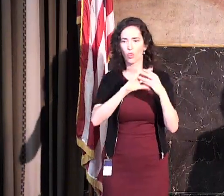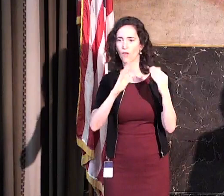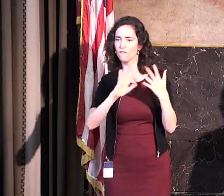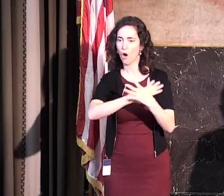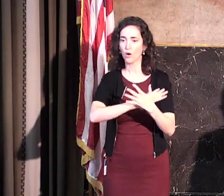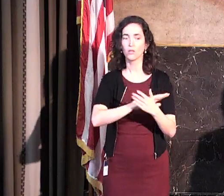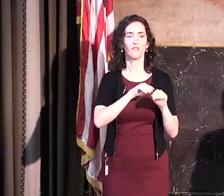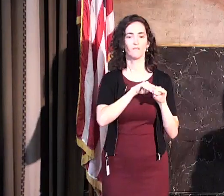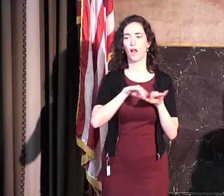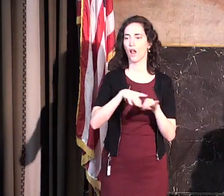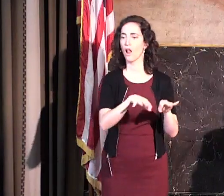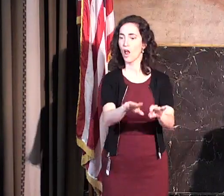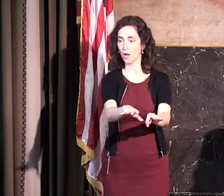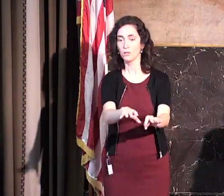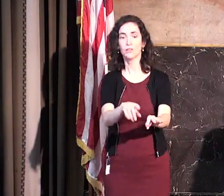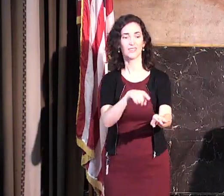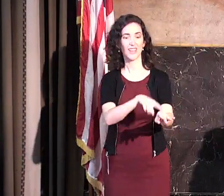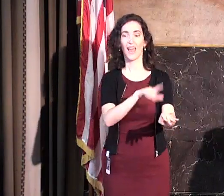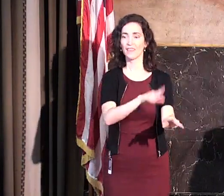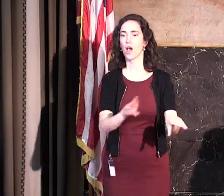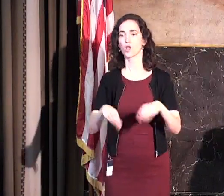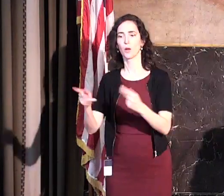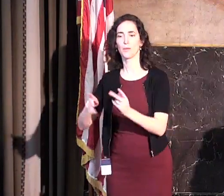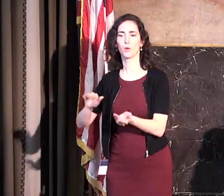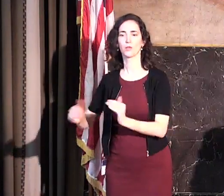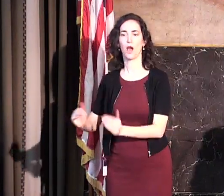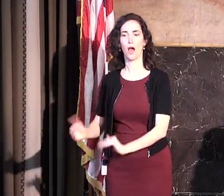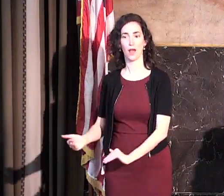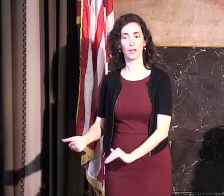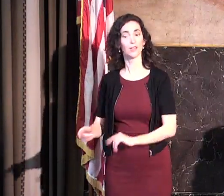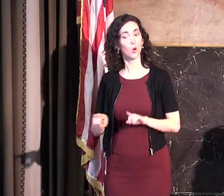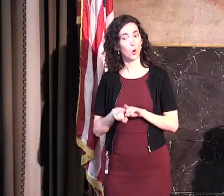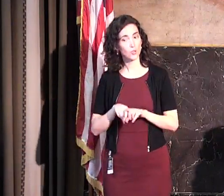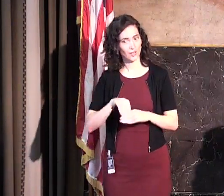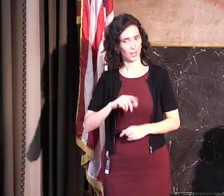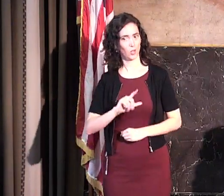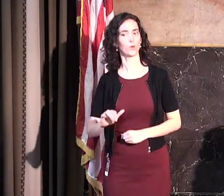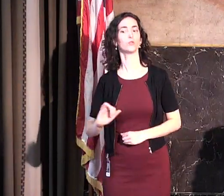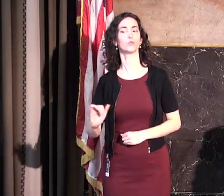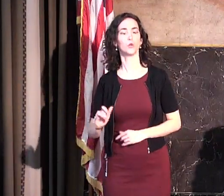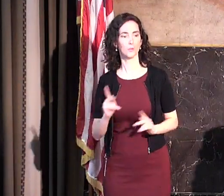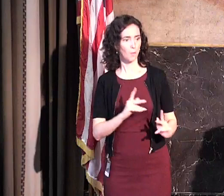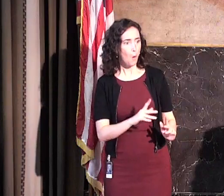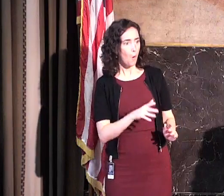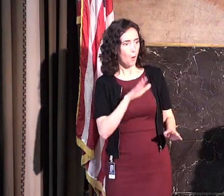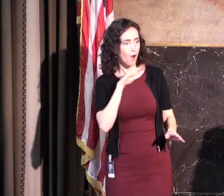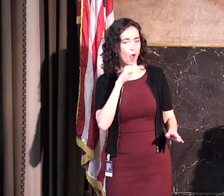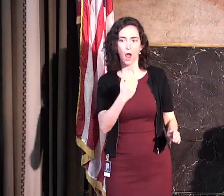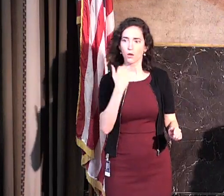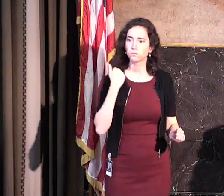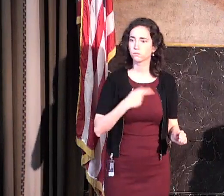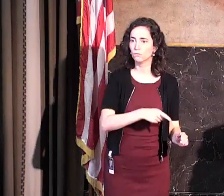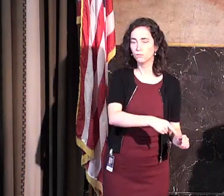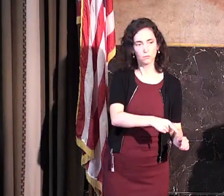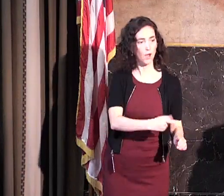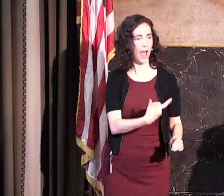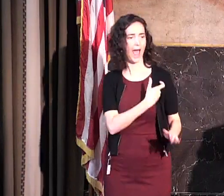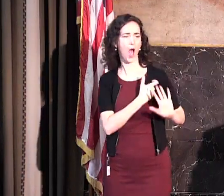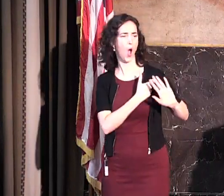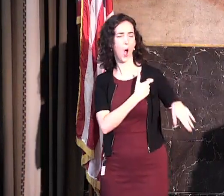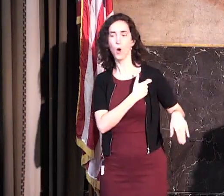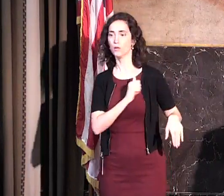it's costing lives here in Louisiana as well. It's preventing people from getting the protection that they need